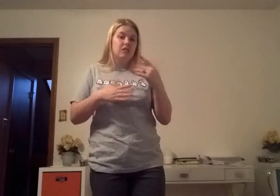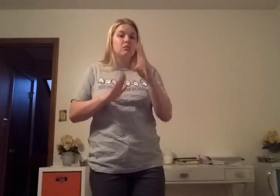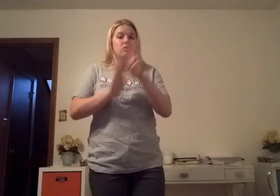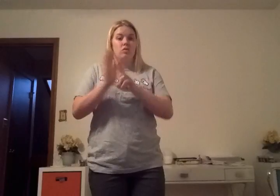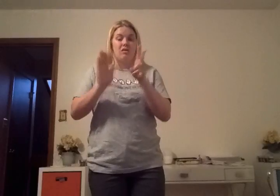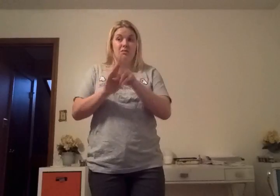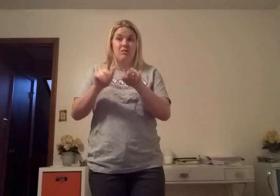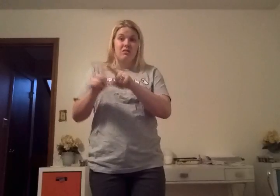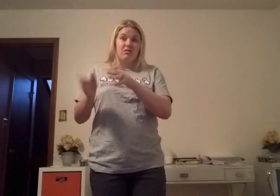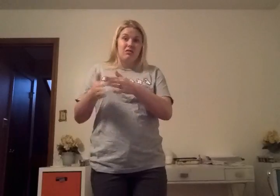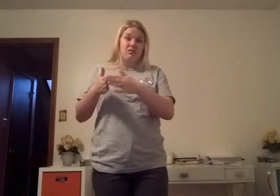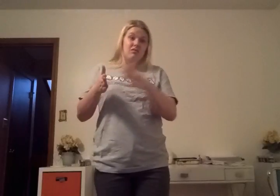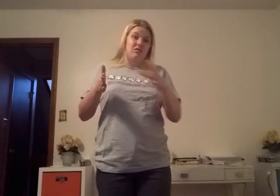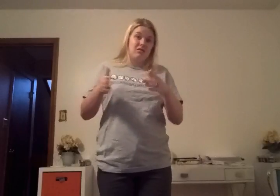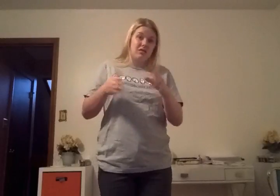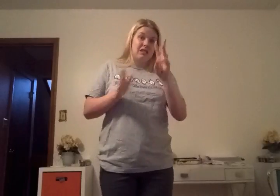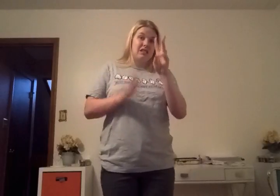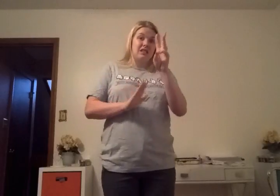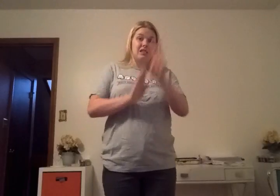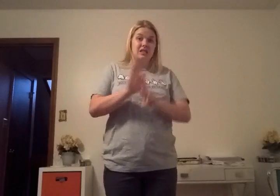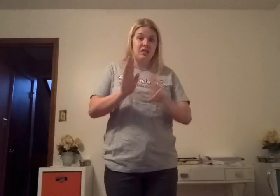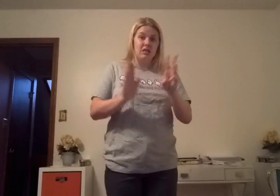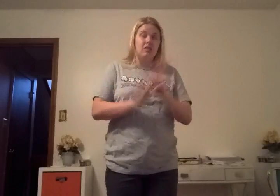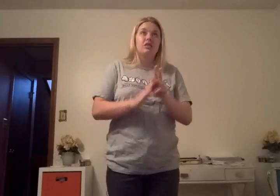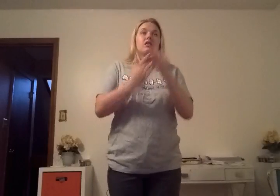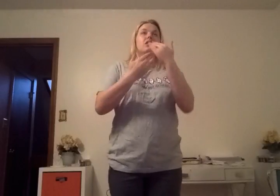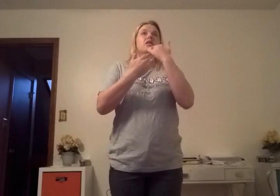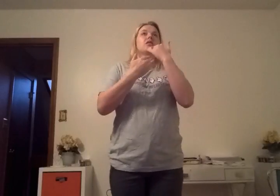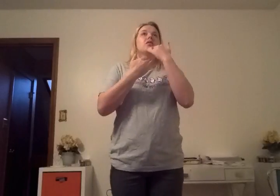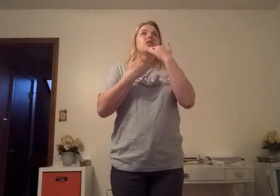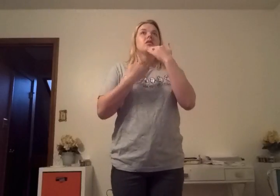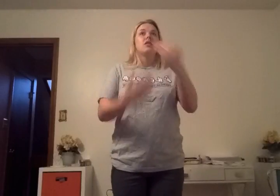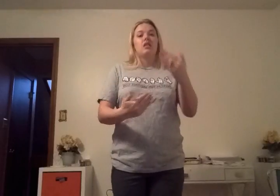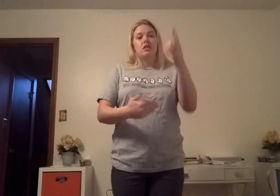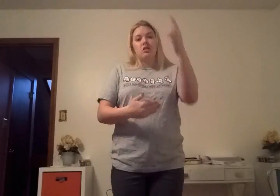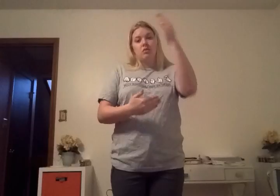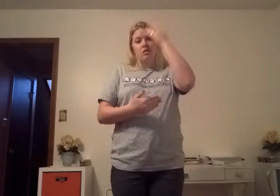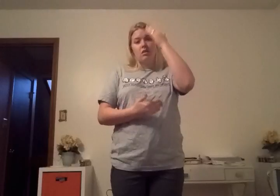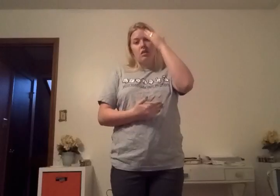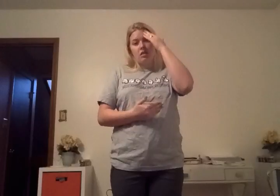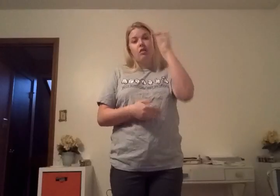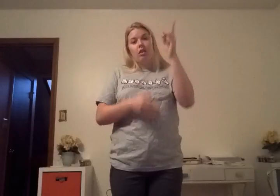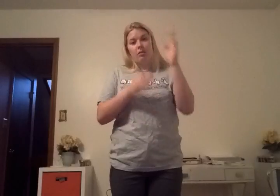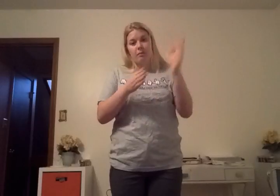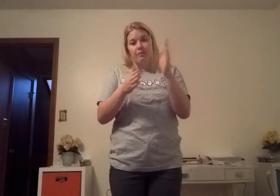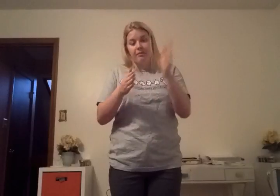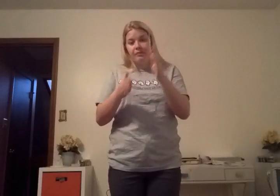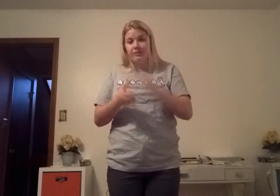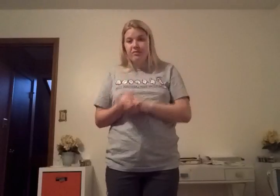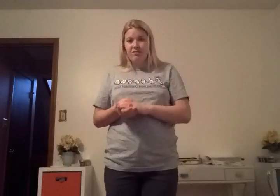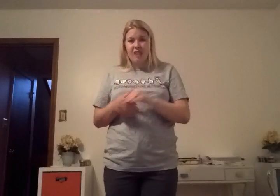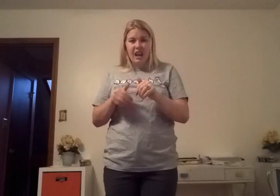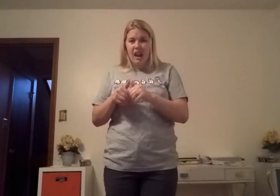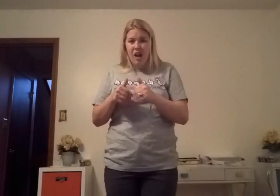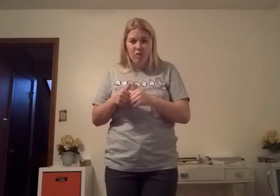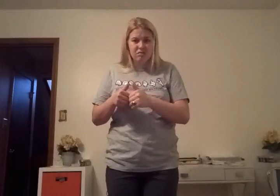one of the arteries had flipped. I'm very thankful that there are people who know what to do in that situation. What has the recovery been like? What I wanted